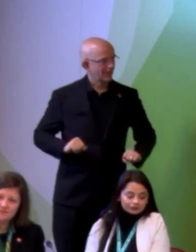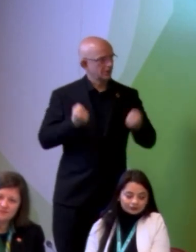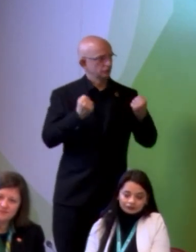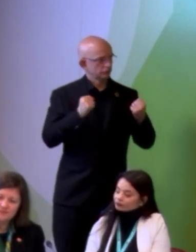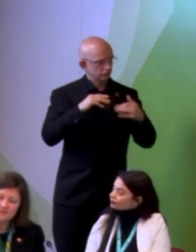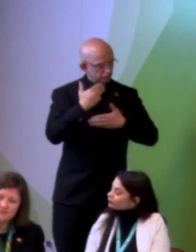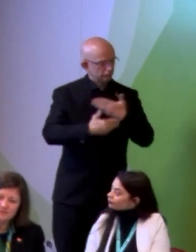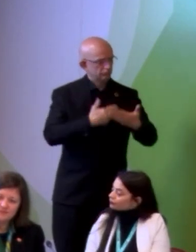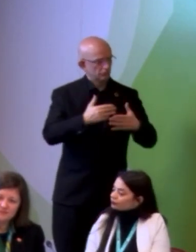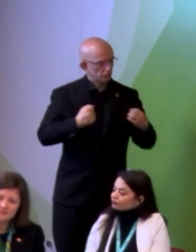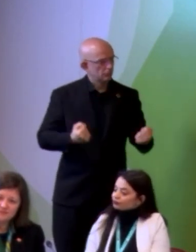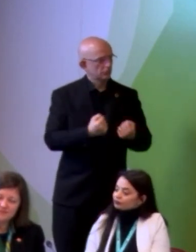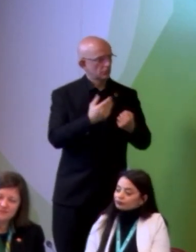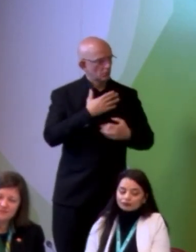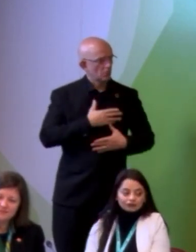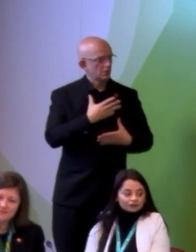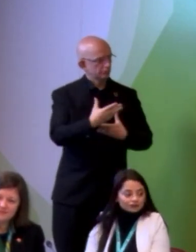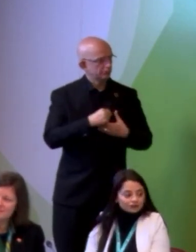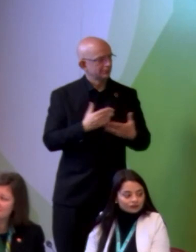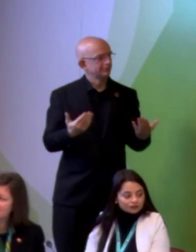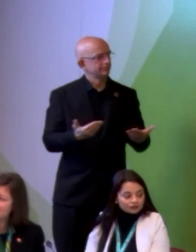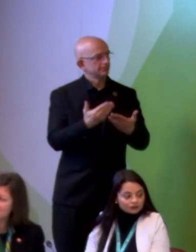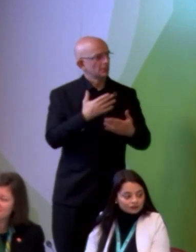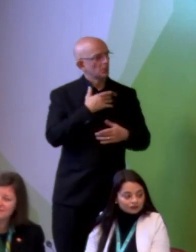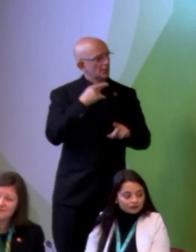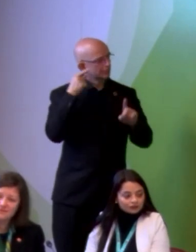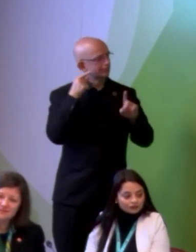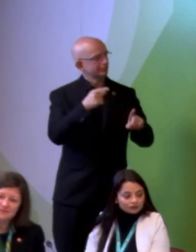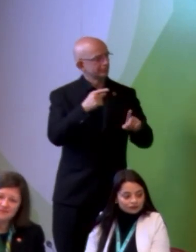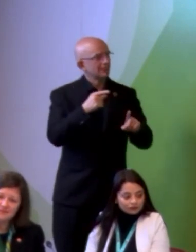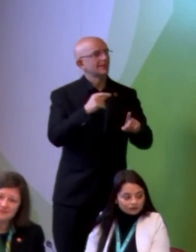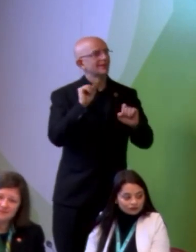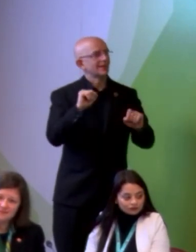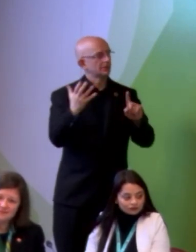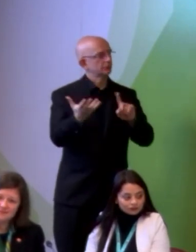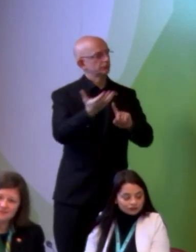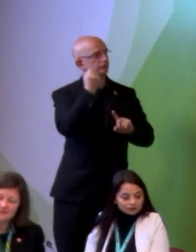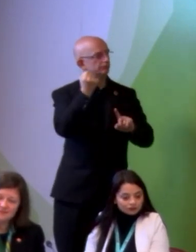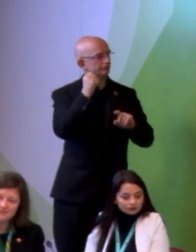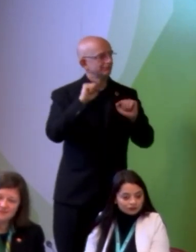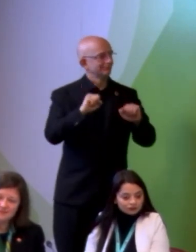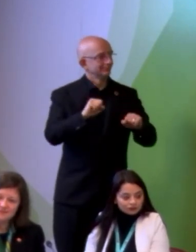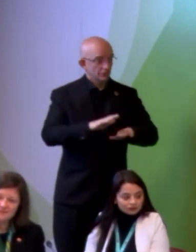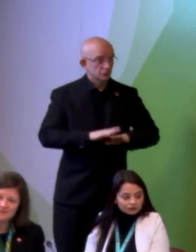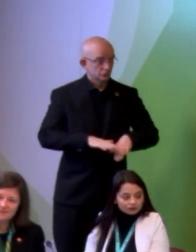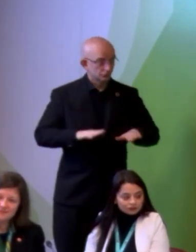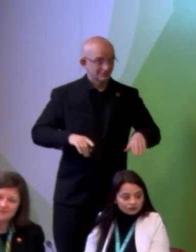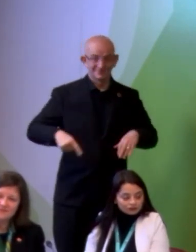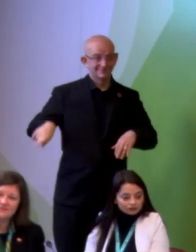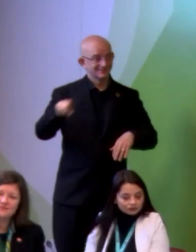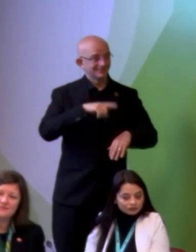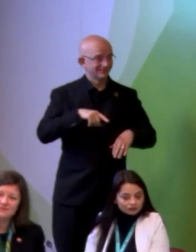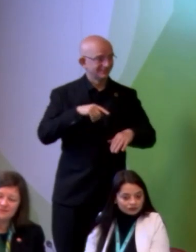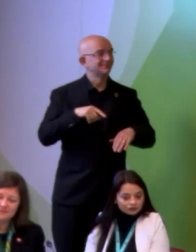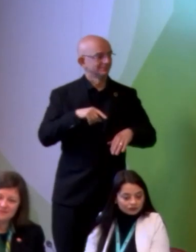this is to further emphasize our realization to the rights of children and adults, including those